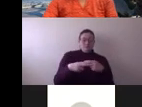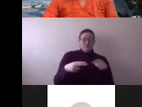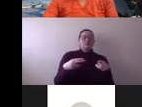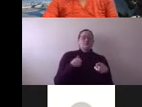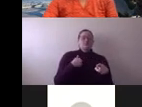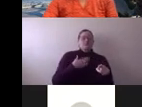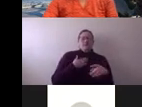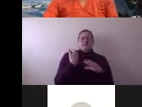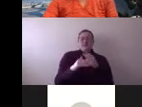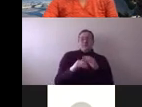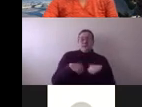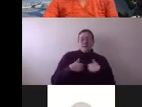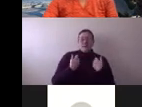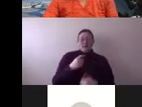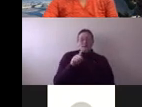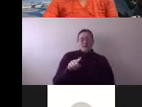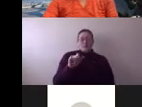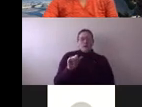email address,